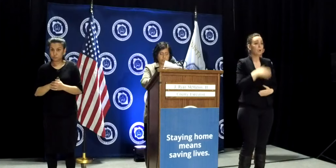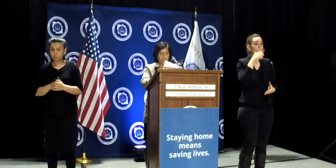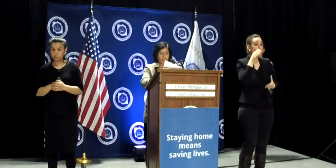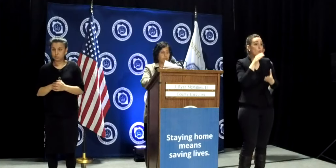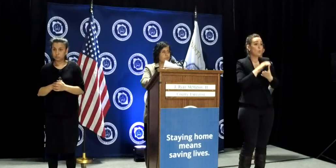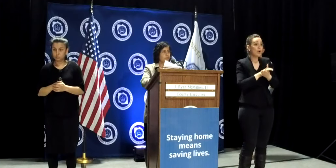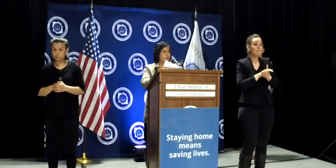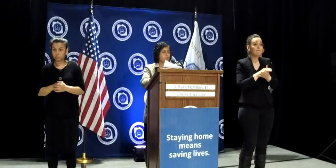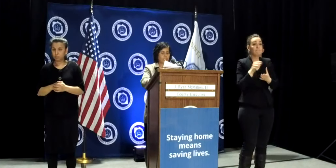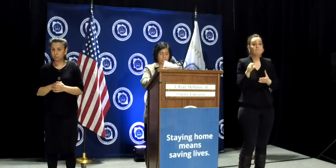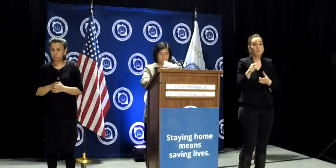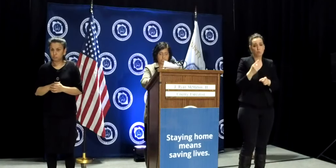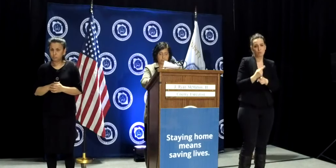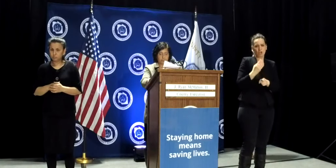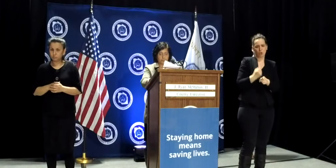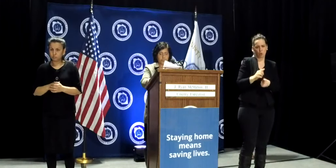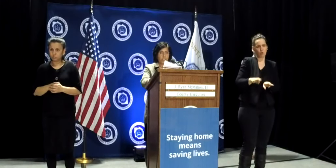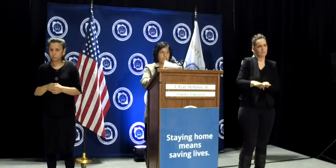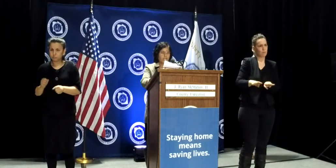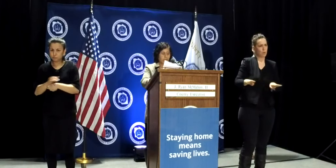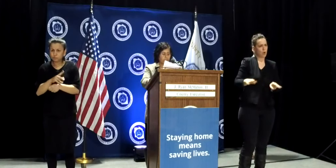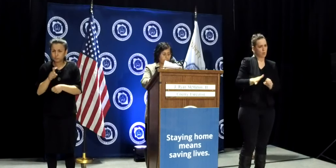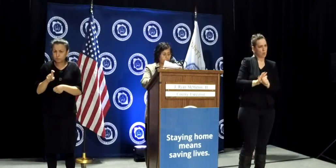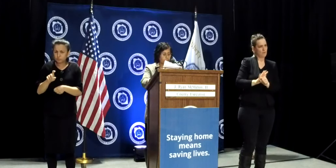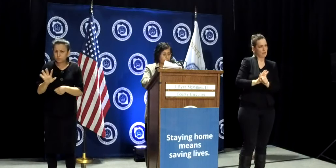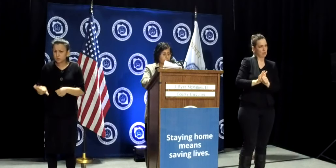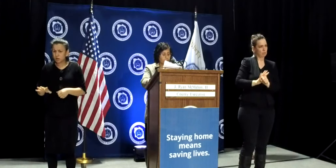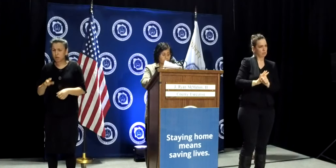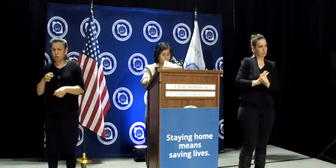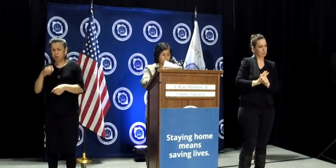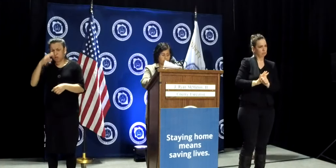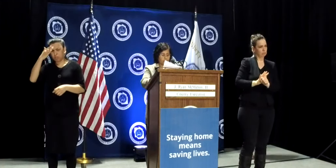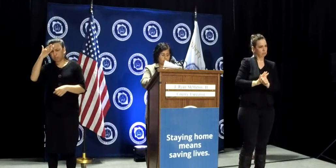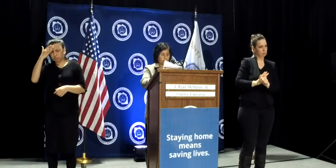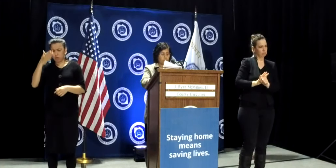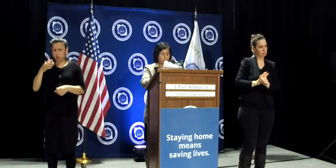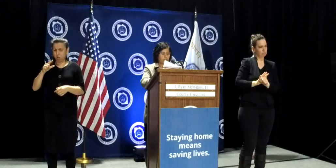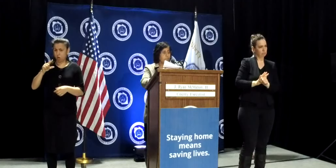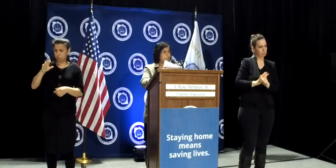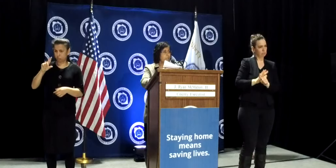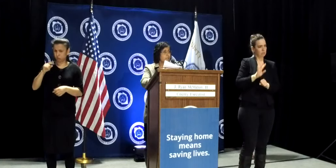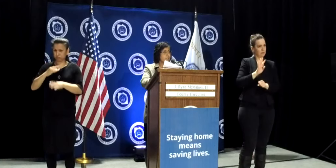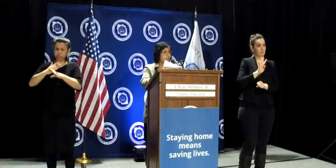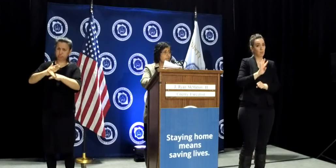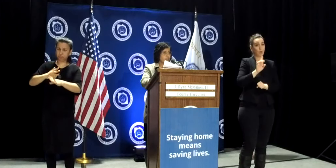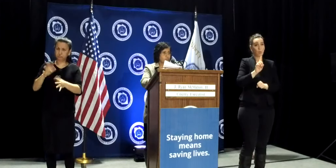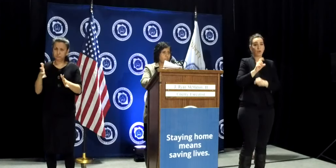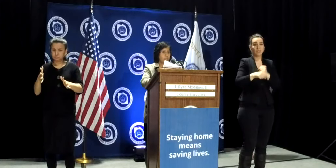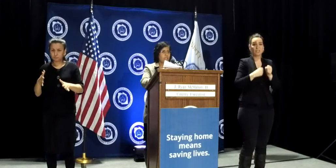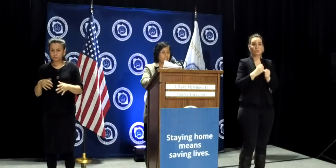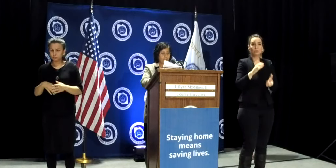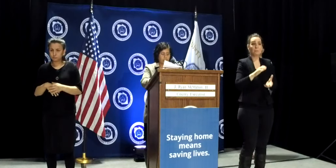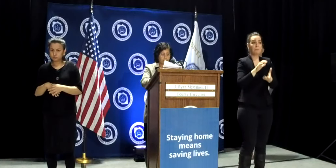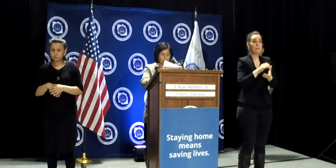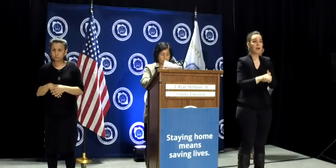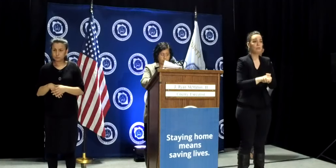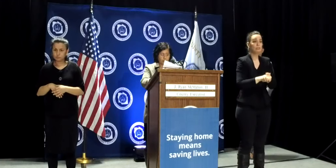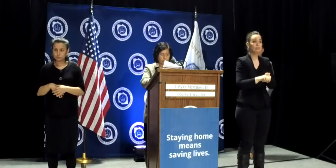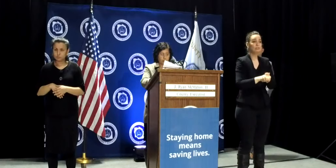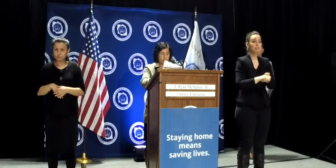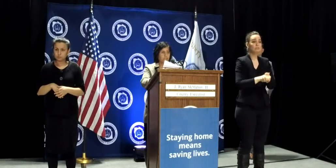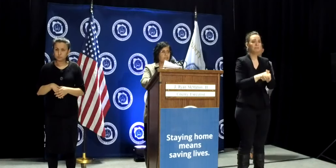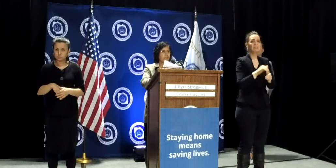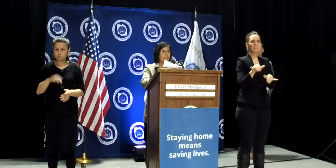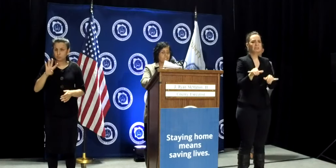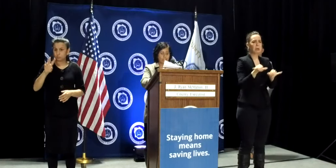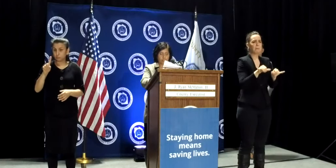now with the diagnosis of COVID-19. After 41 years of marriage, they were in the same hospital, under the same